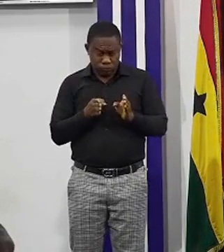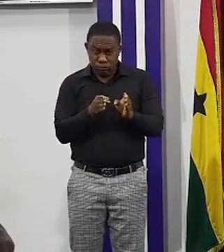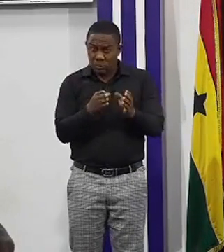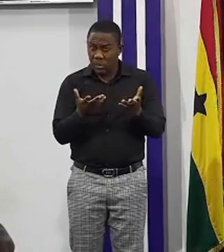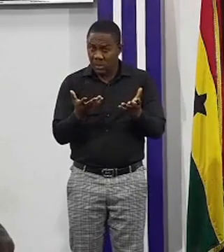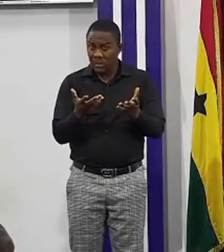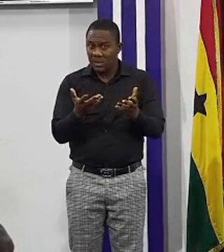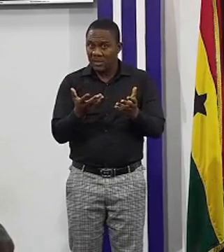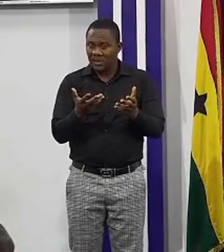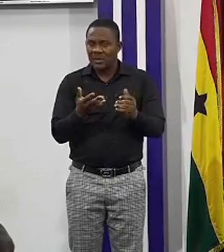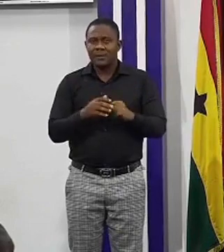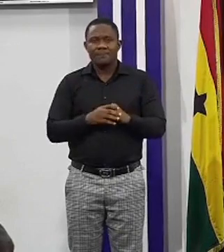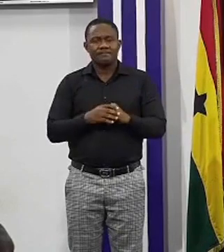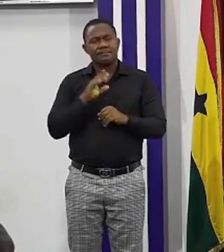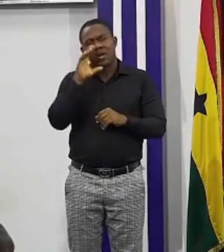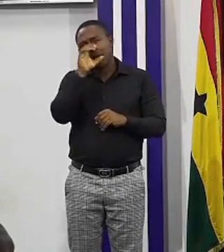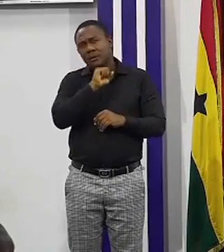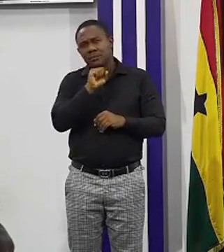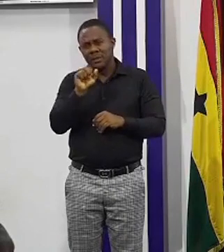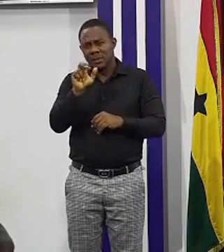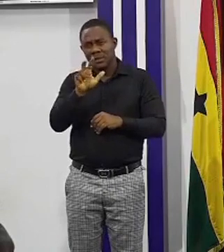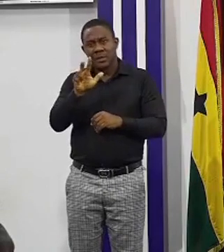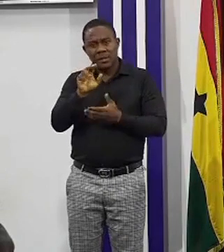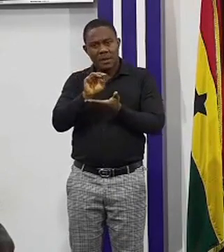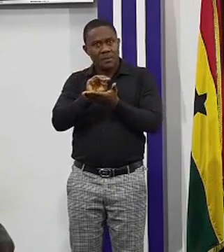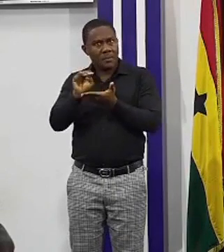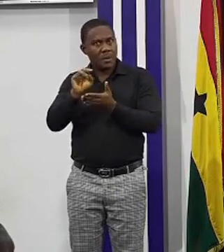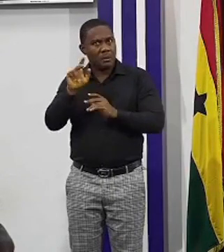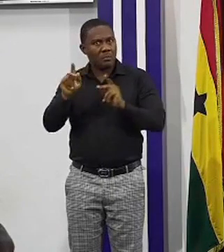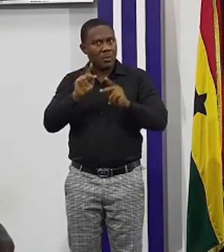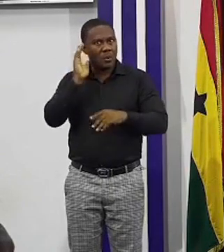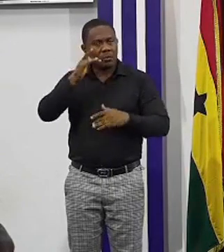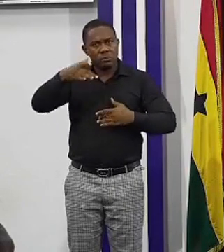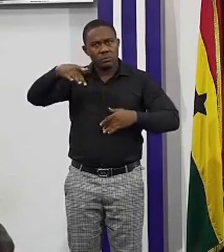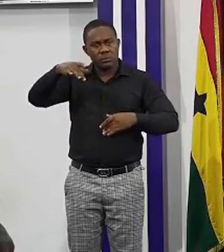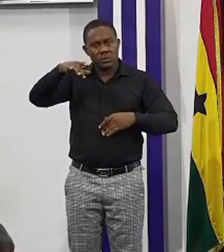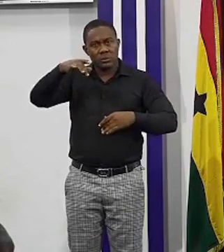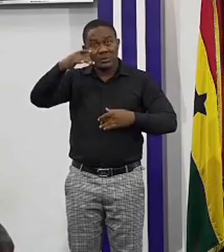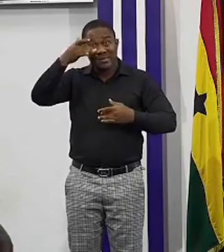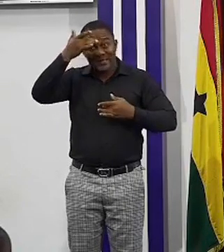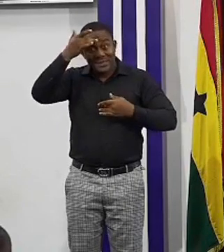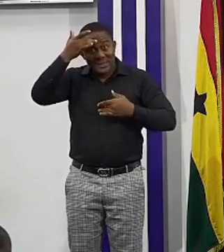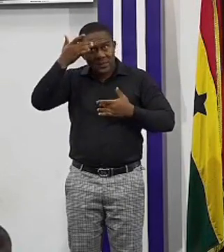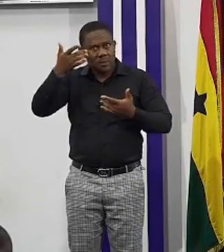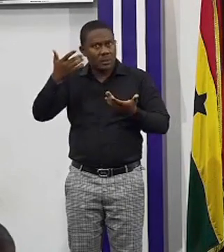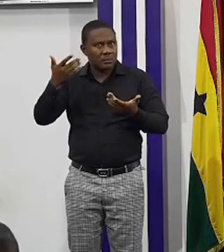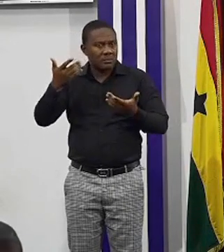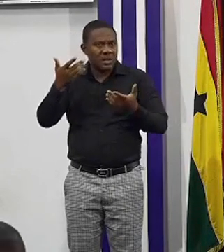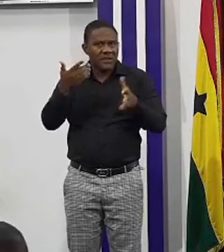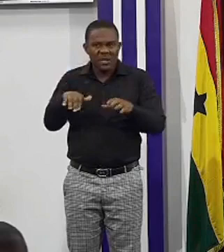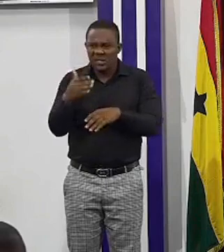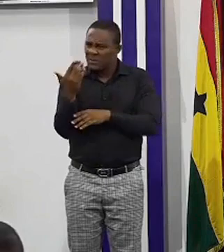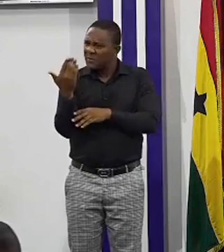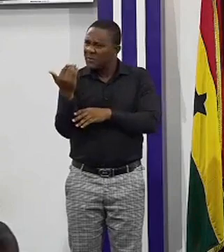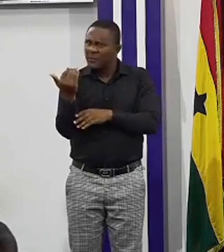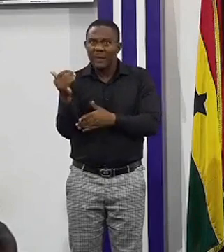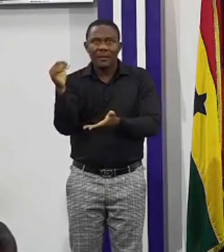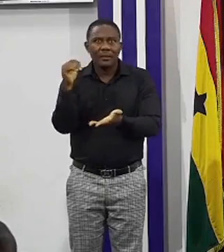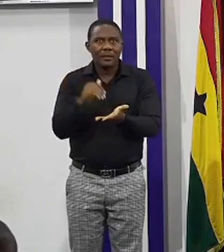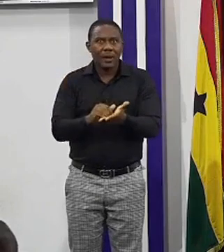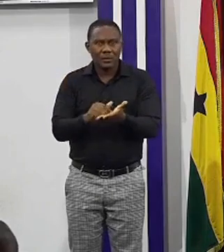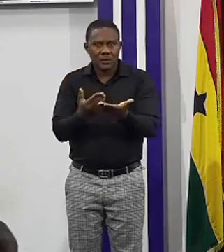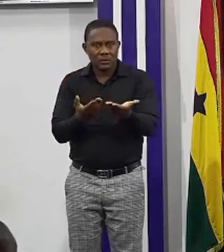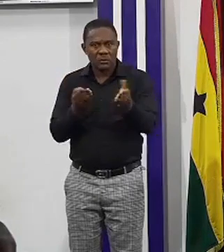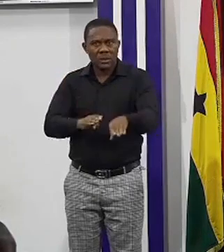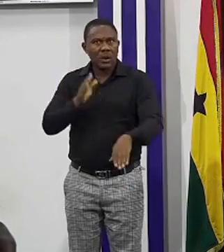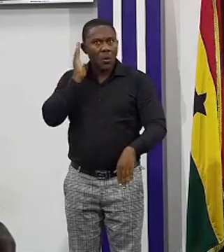million people will get sick and, 15,000 will die. That, or